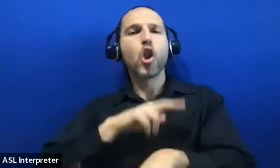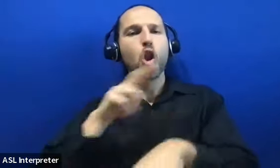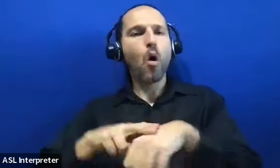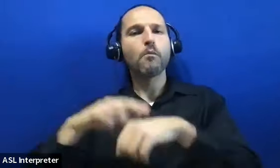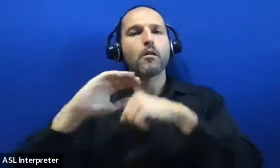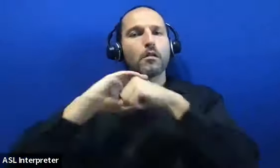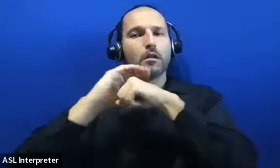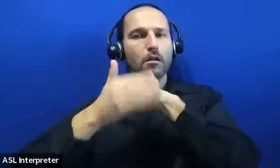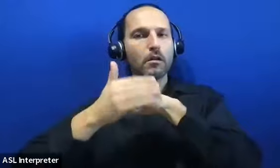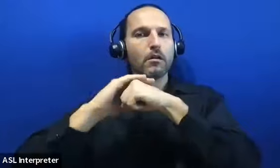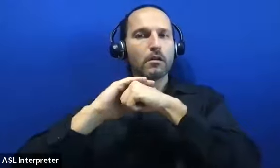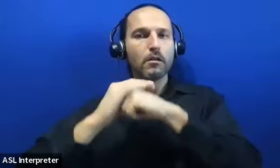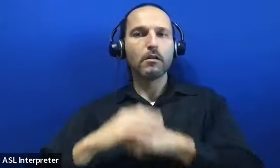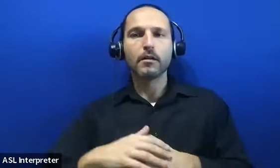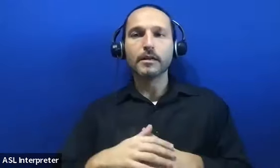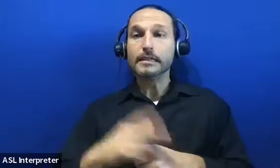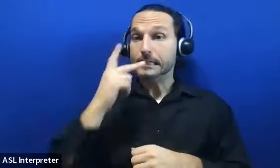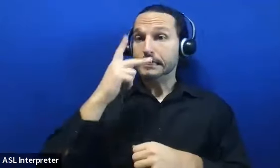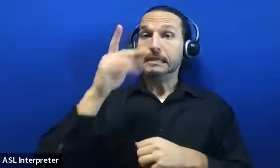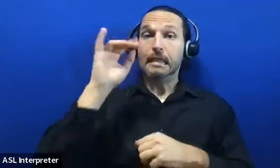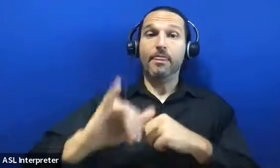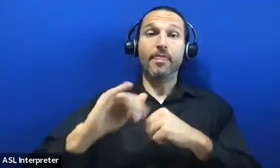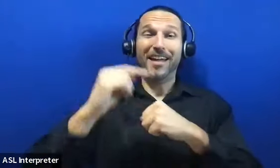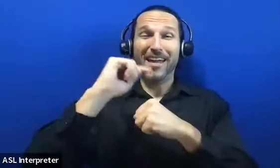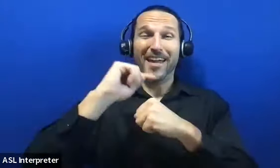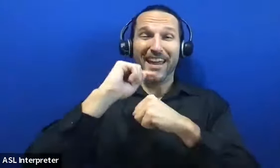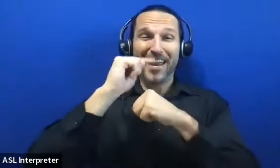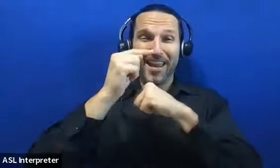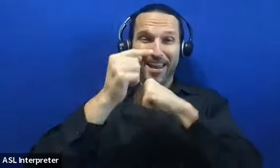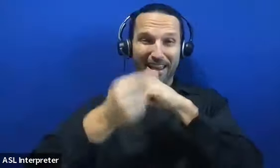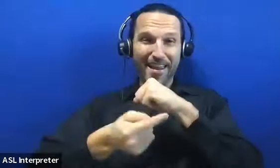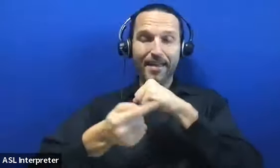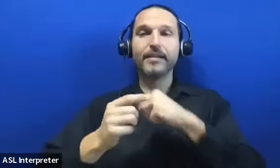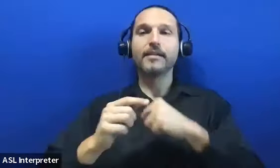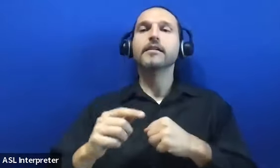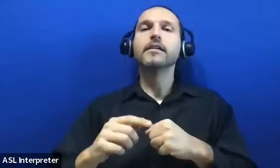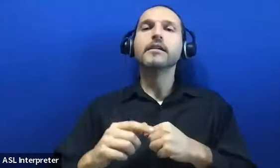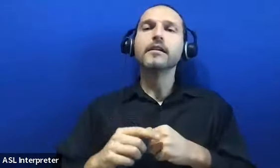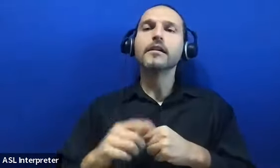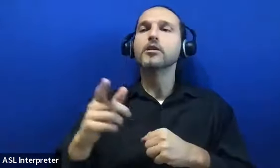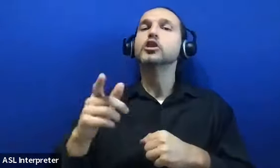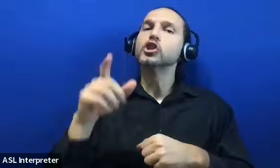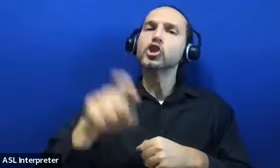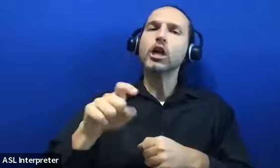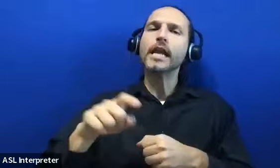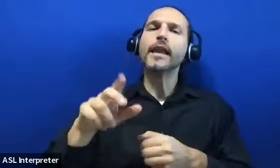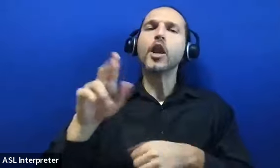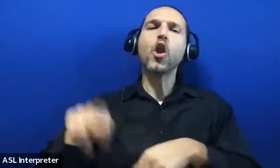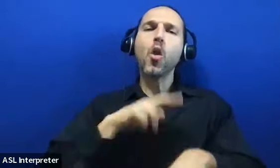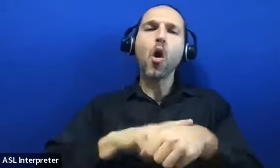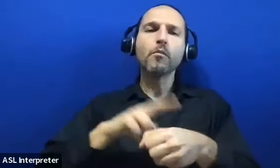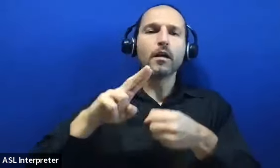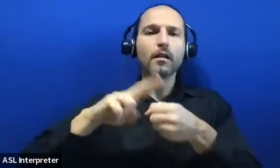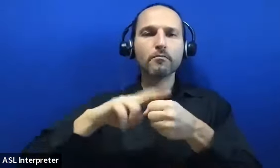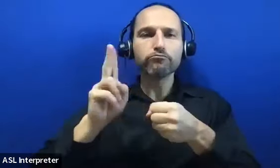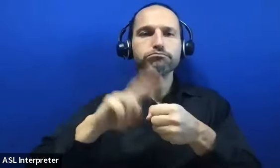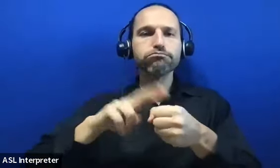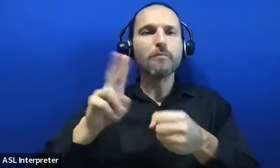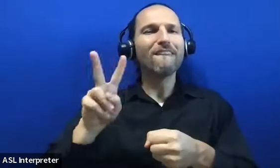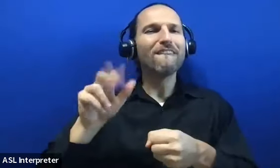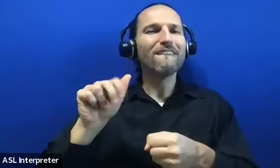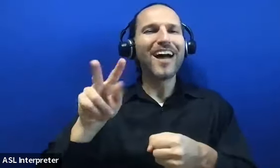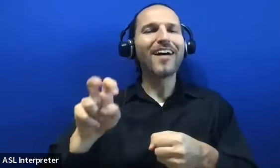palate. When we have that opening, now a valve that is normally closed off is now open, and therefore